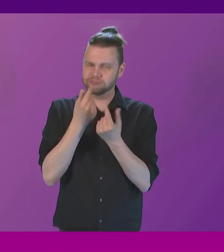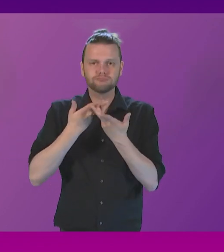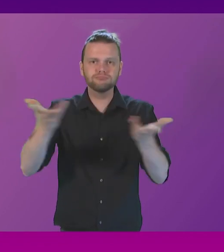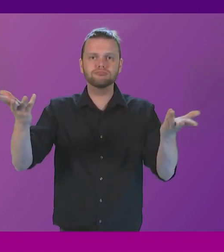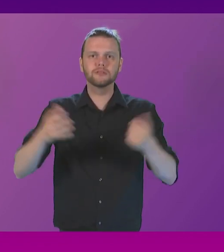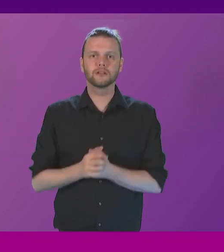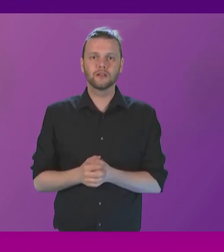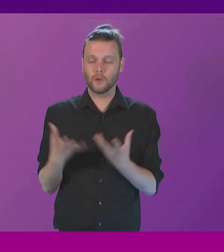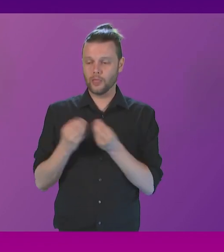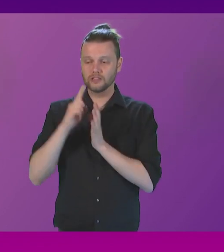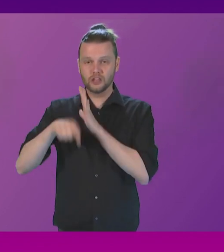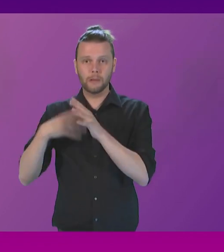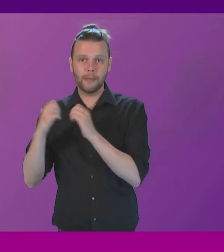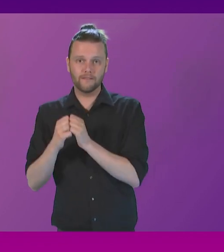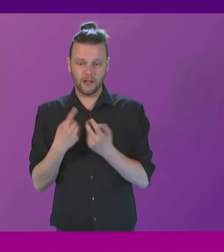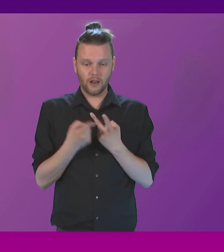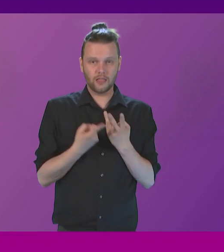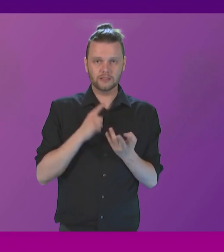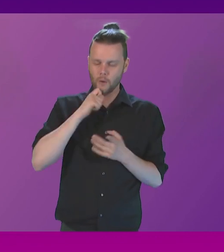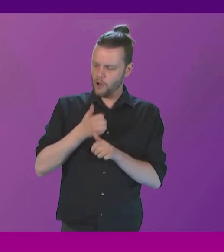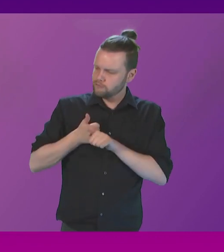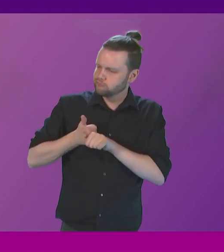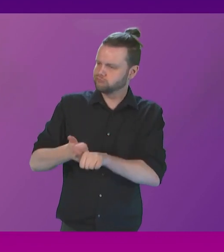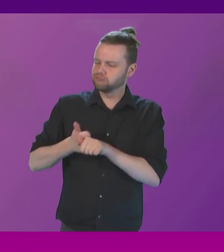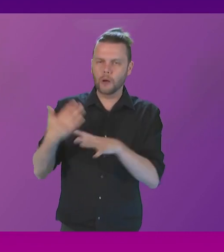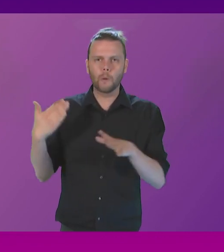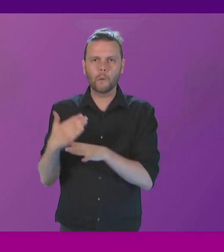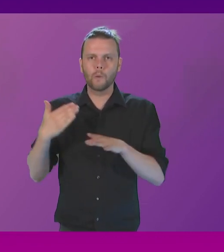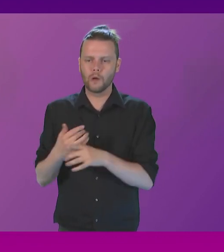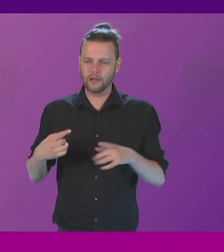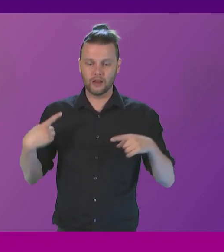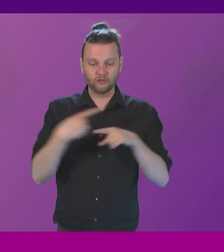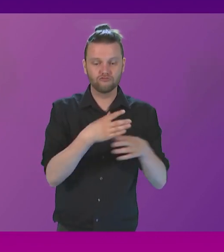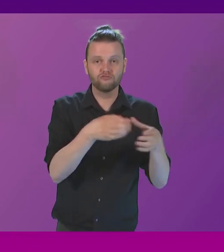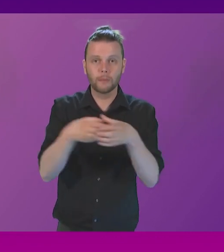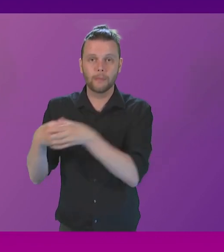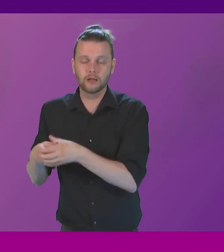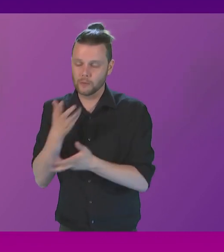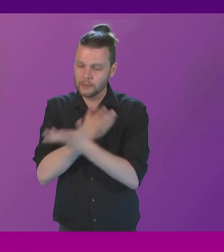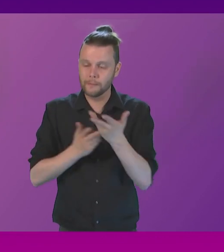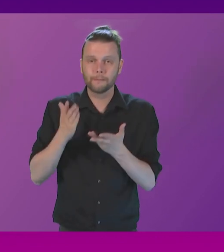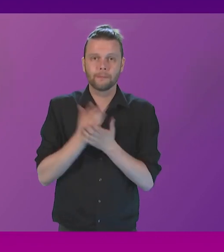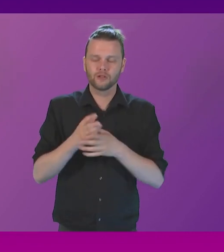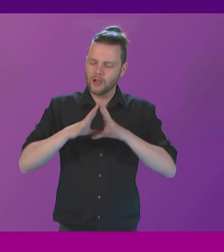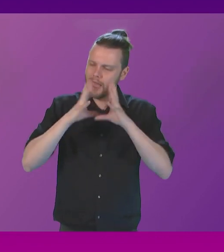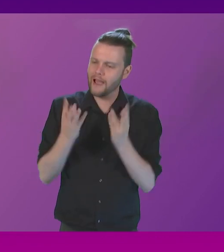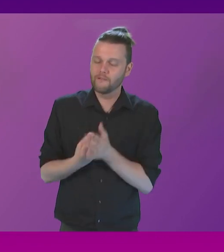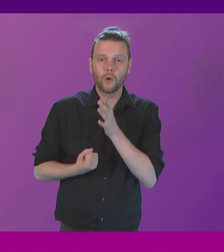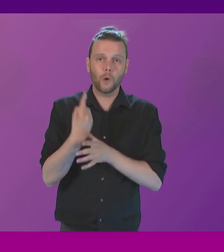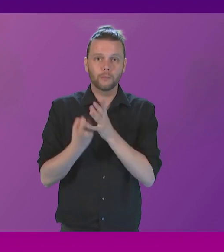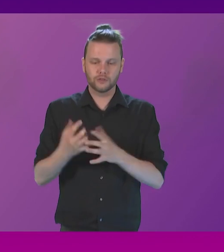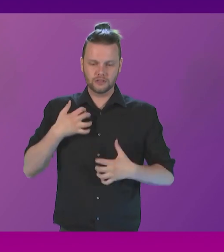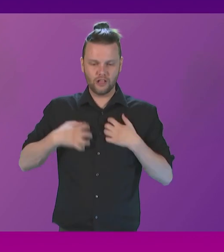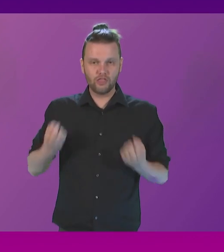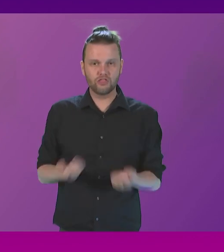Alongside Jeremy Balfour and others, I will continue to work tirelessly and across party lines to ensure that they have every opportunity to